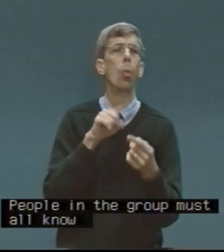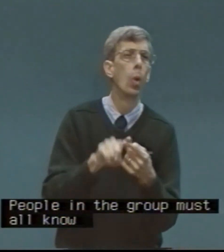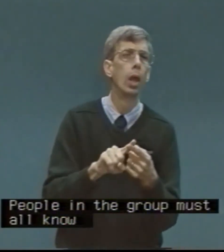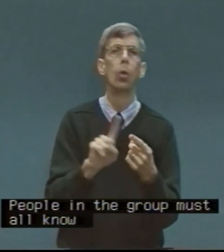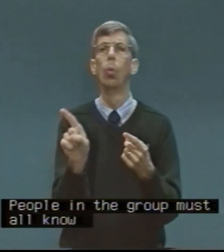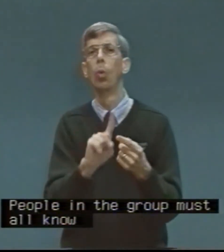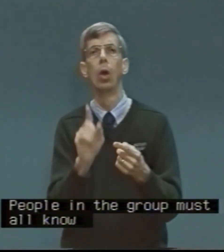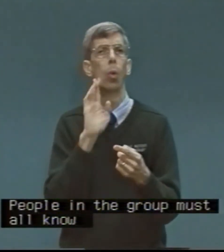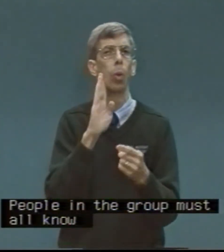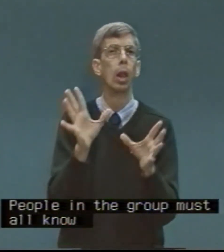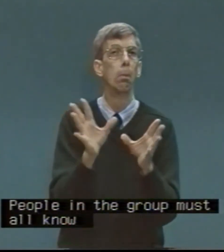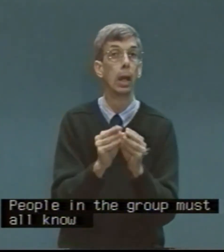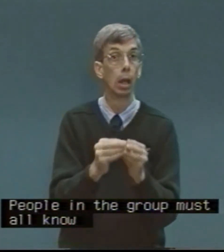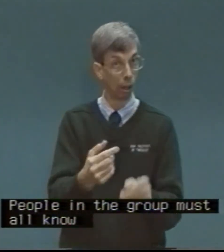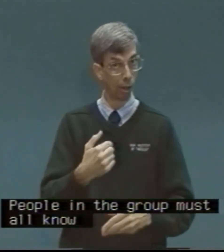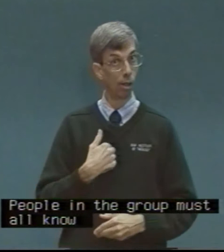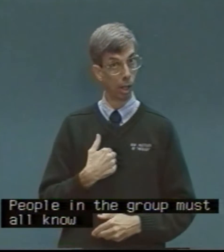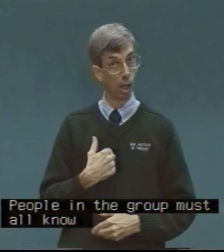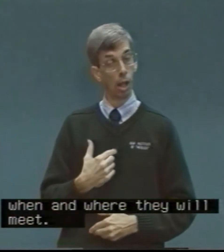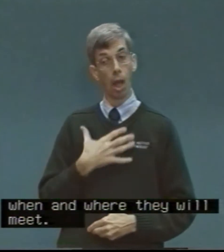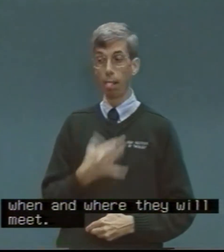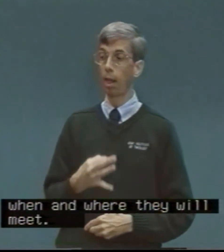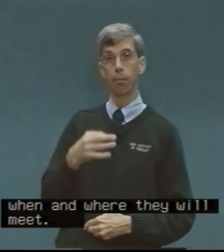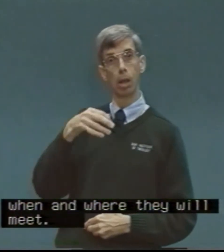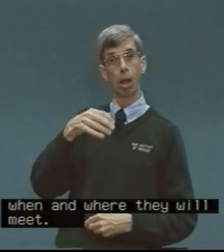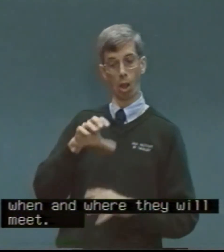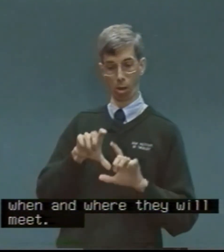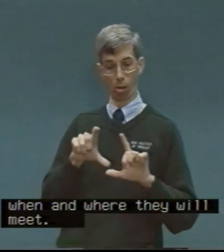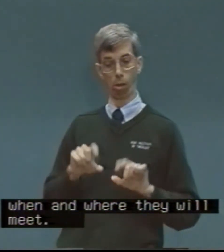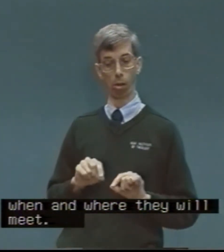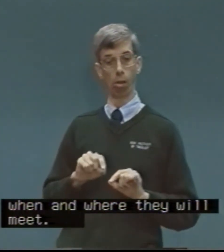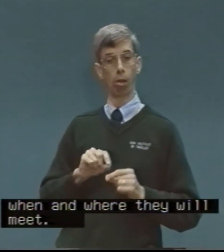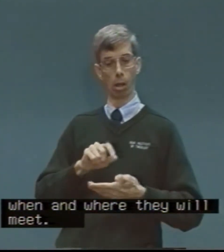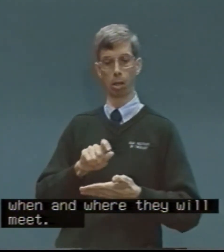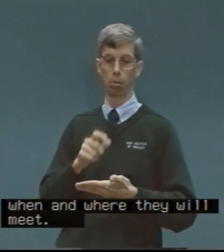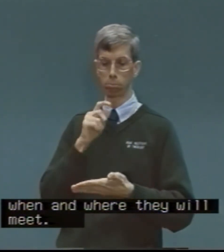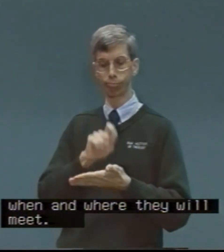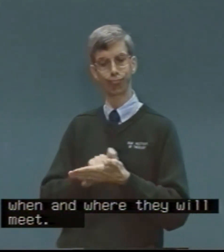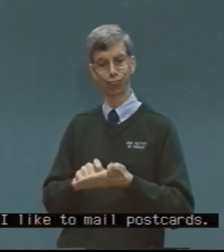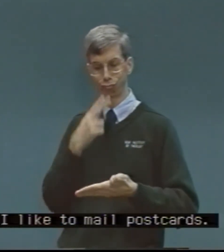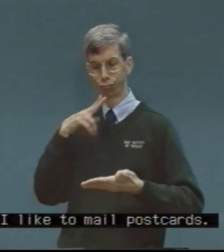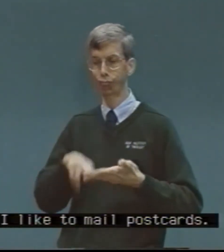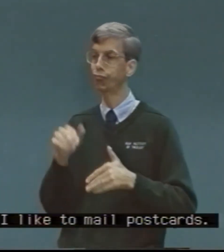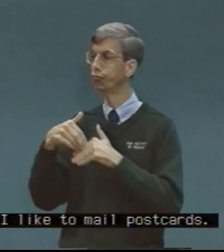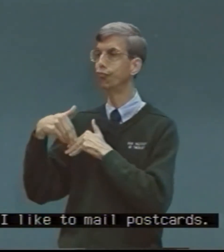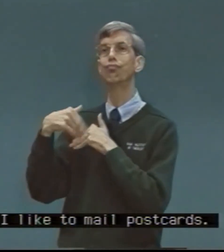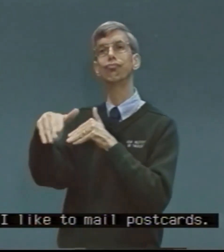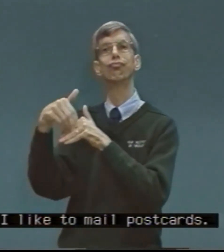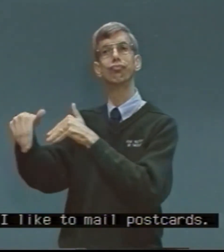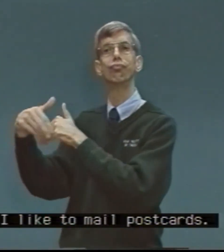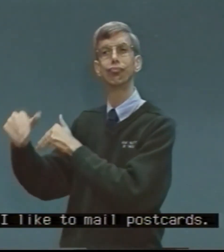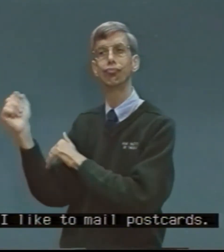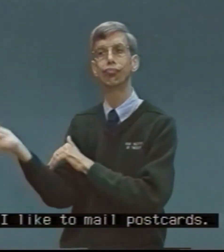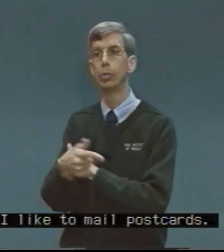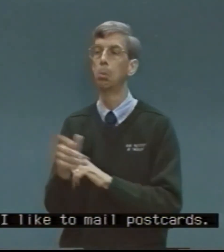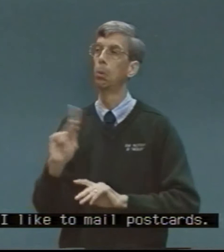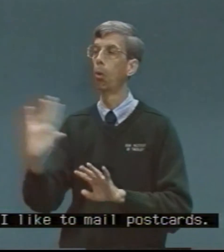3. in the group must all know when and where they will meet. I like to mail